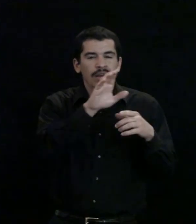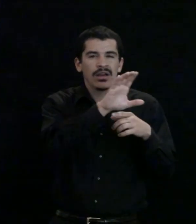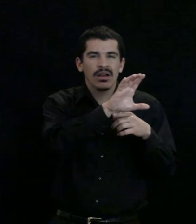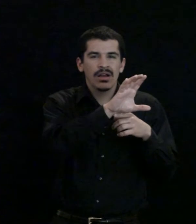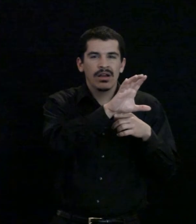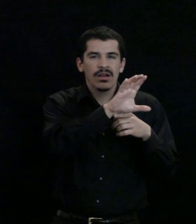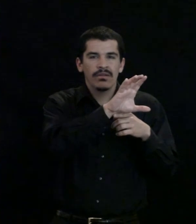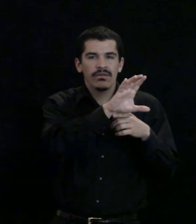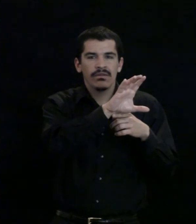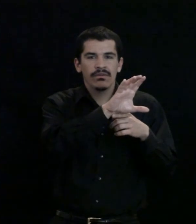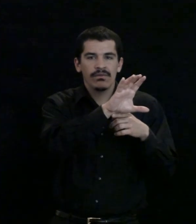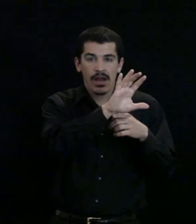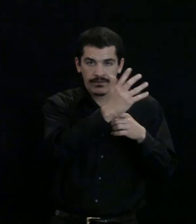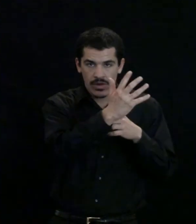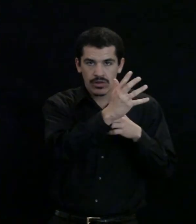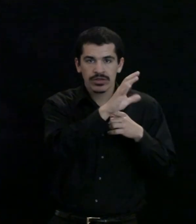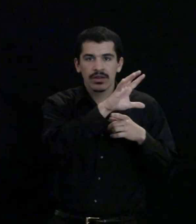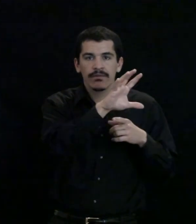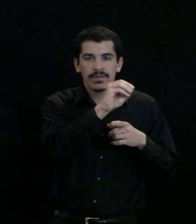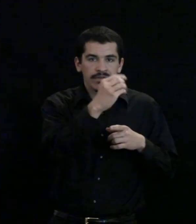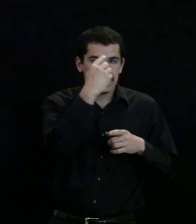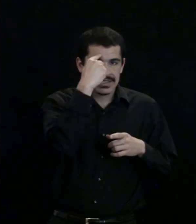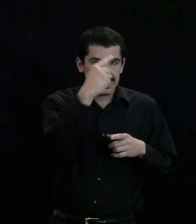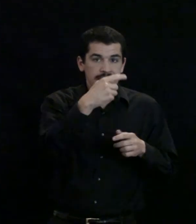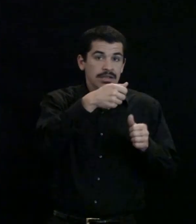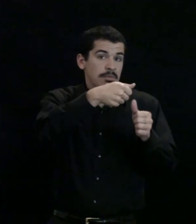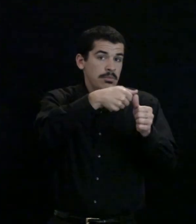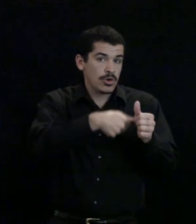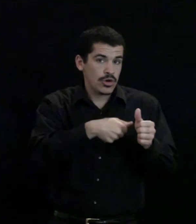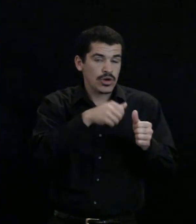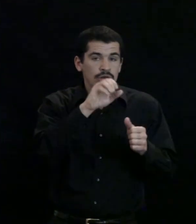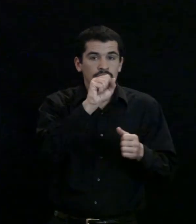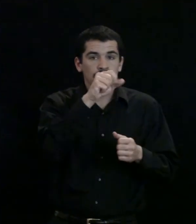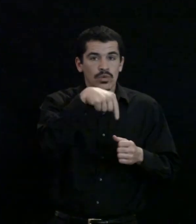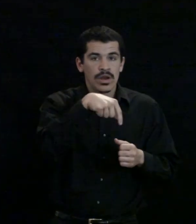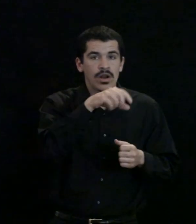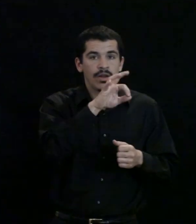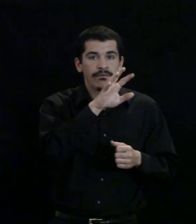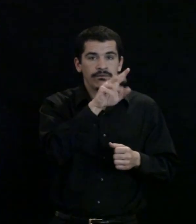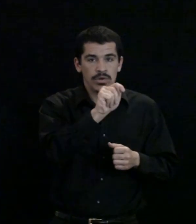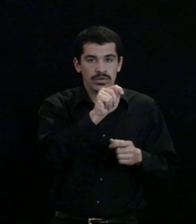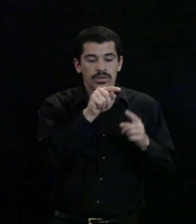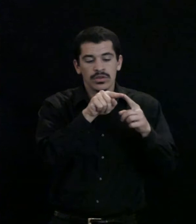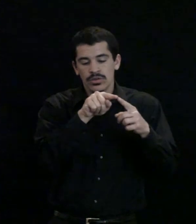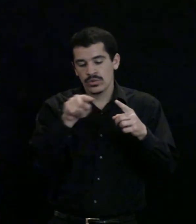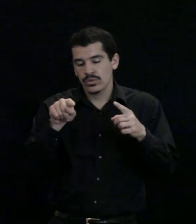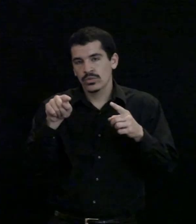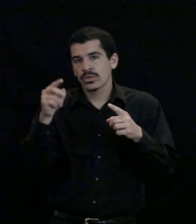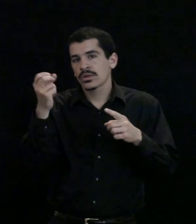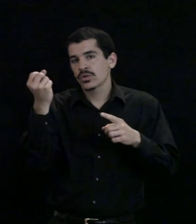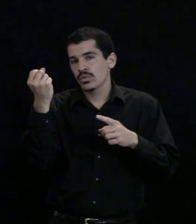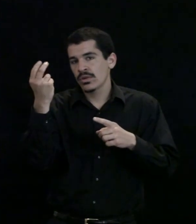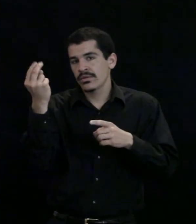$5.50 a square foot to $12 a square foot.